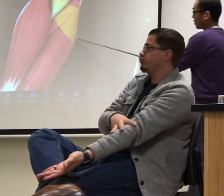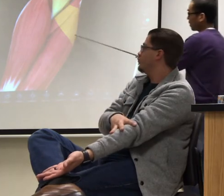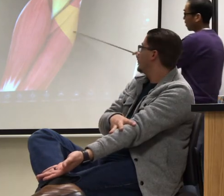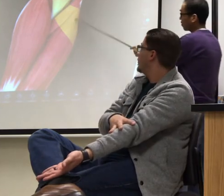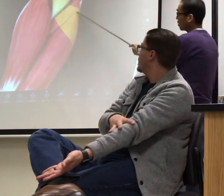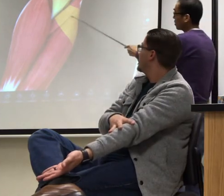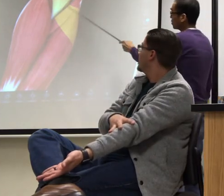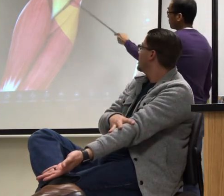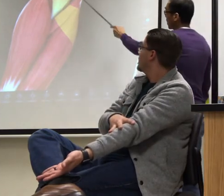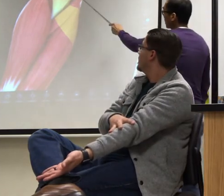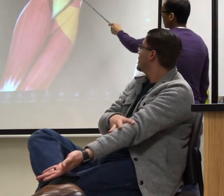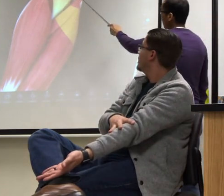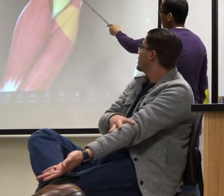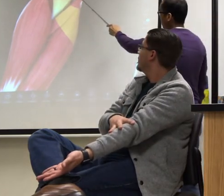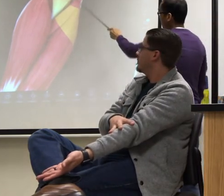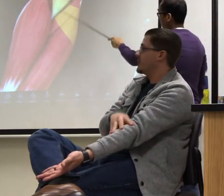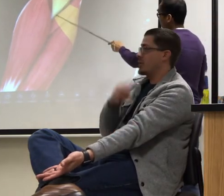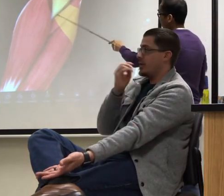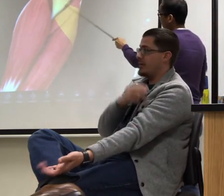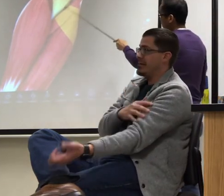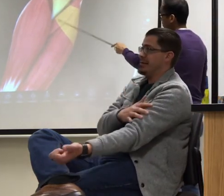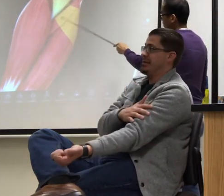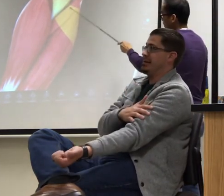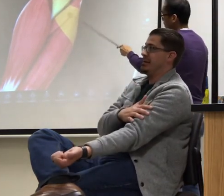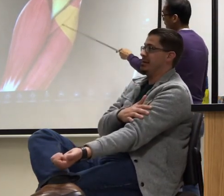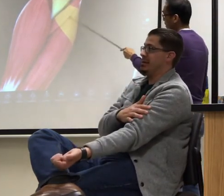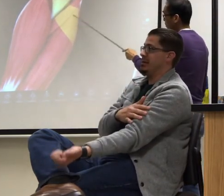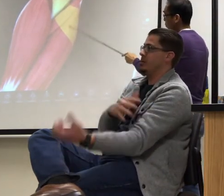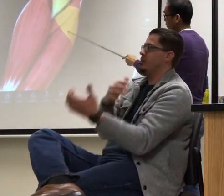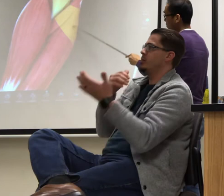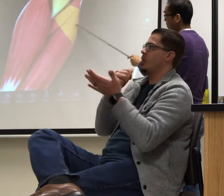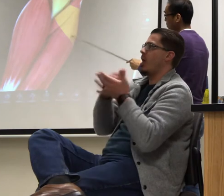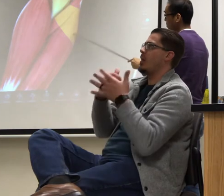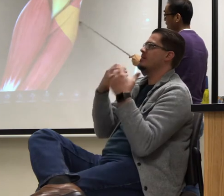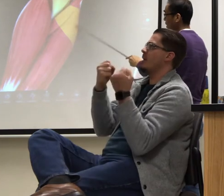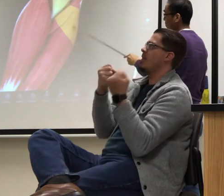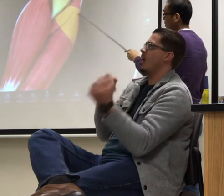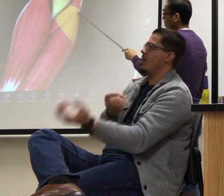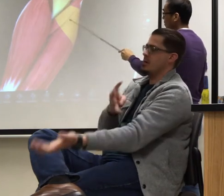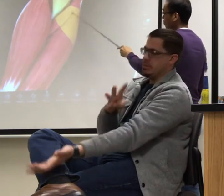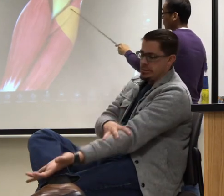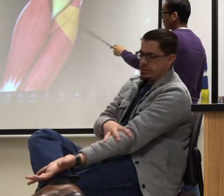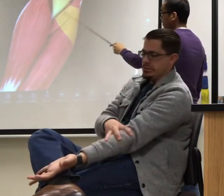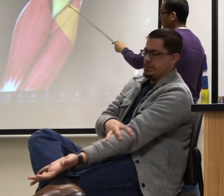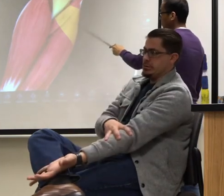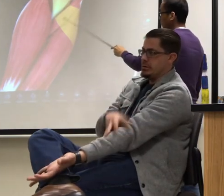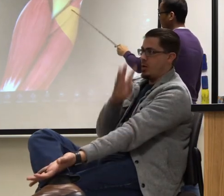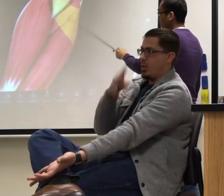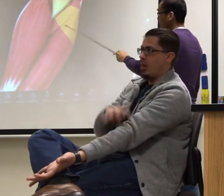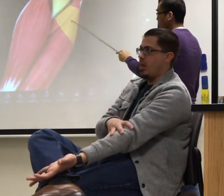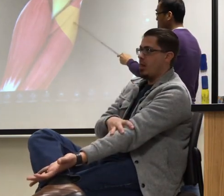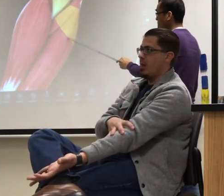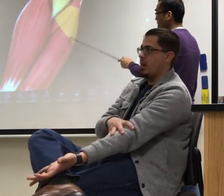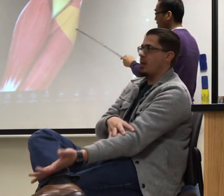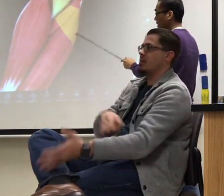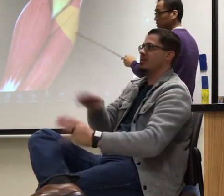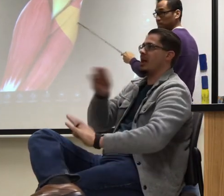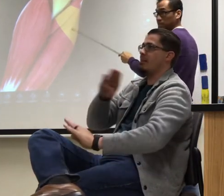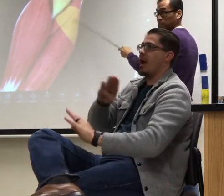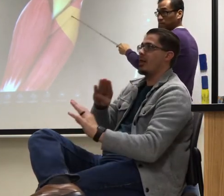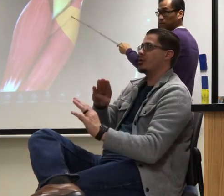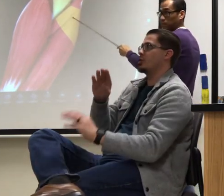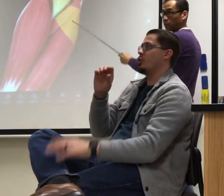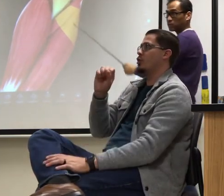Here it is right there. So you tense the biceps brachii. It helps stabilize and hold these muscles down. It's like biological